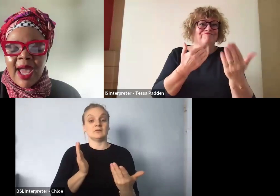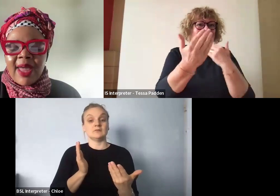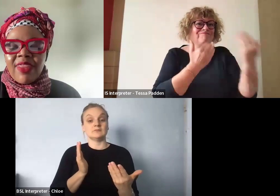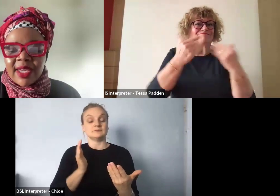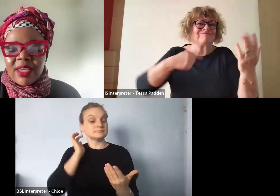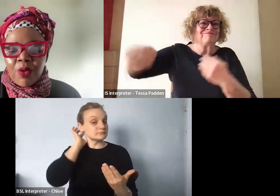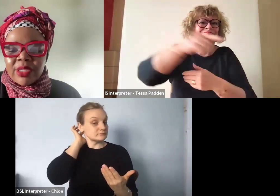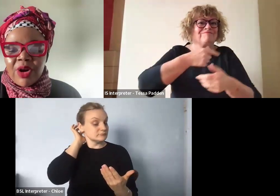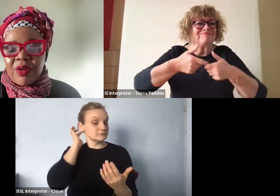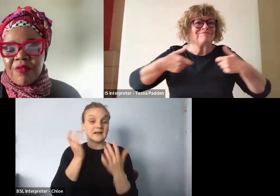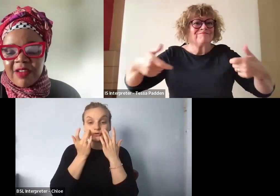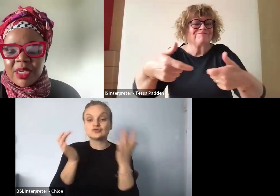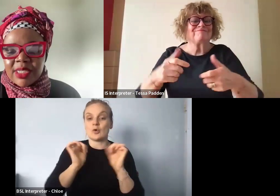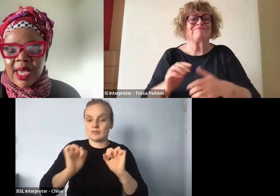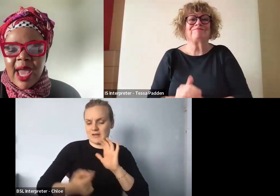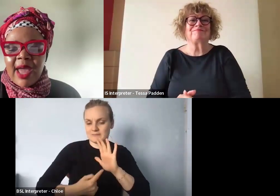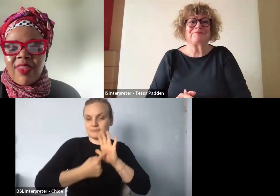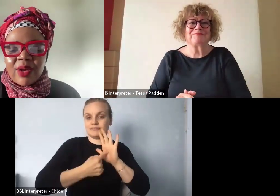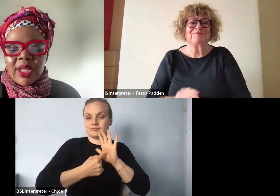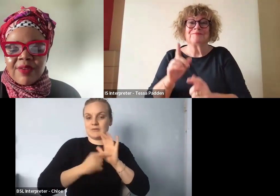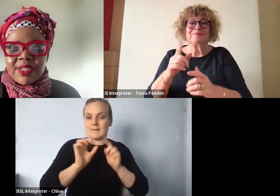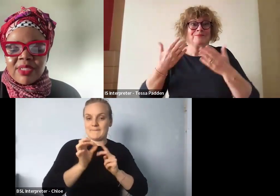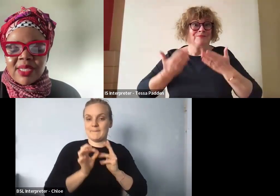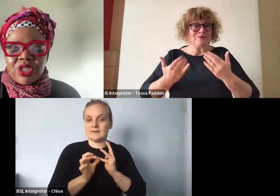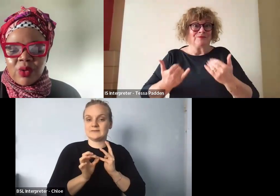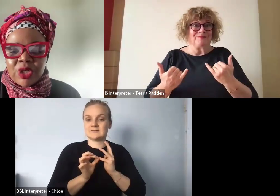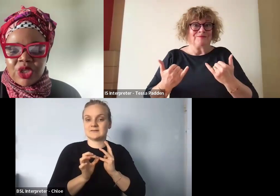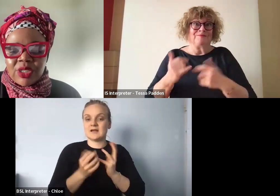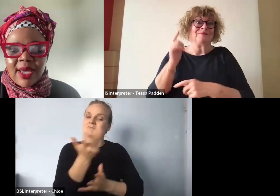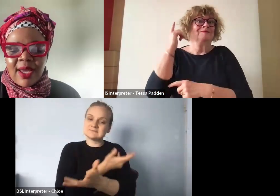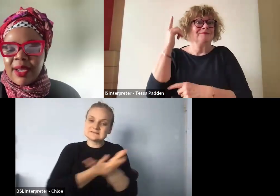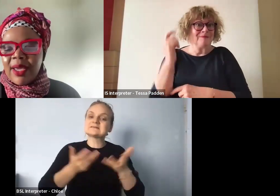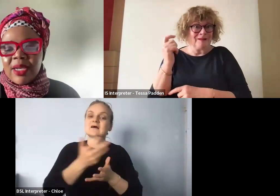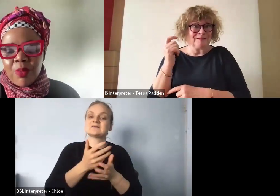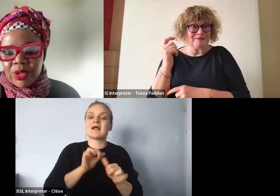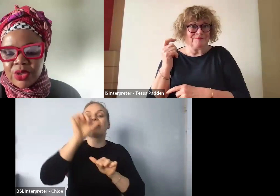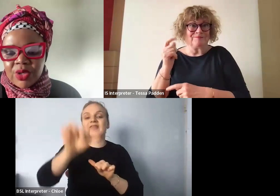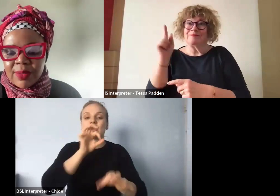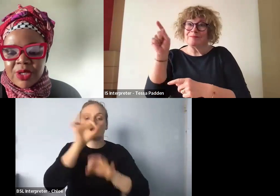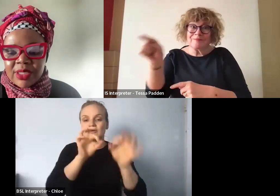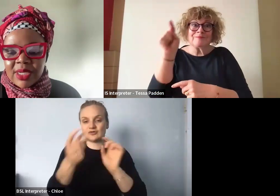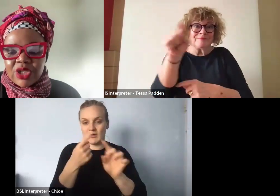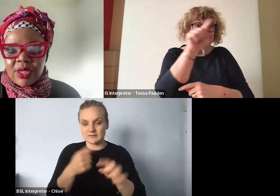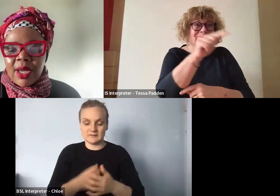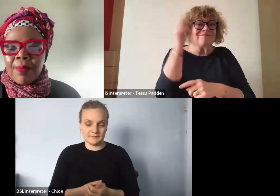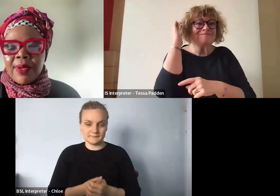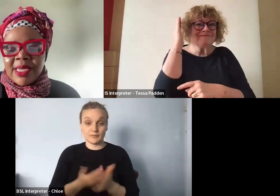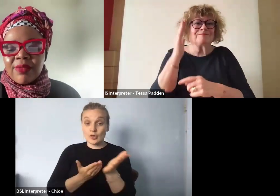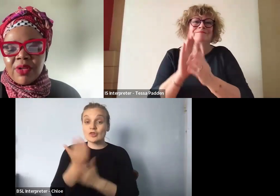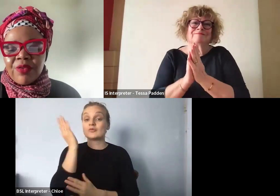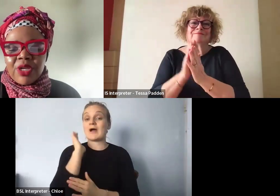landscape and their key points for around 5 minutes, and then we'll have some discussion and questions. At any point during the